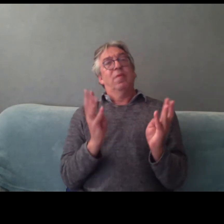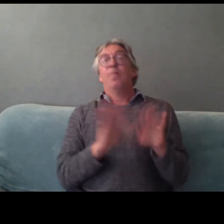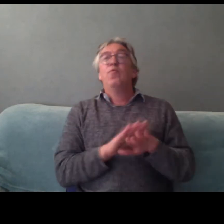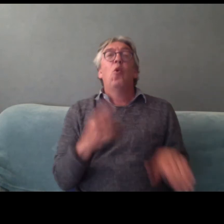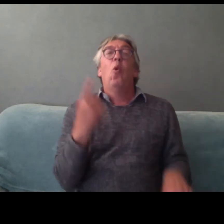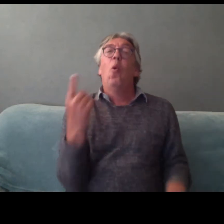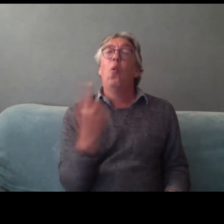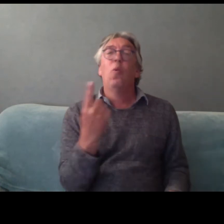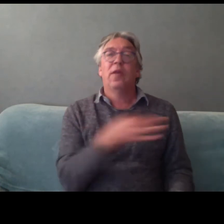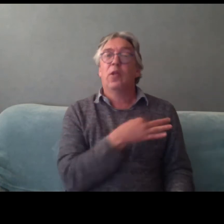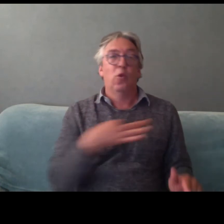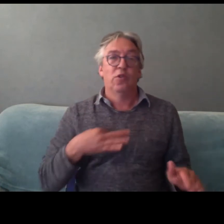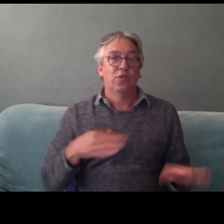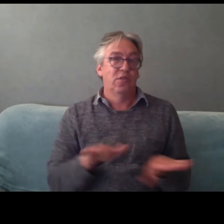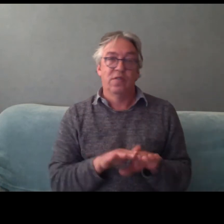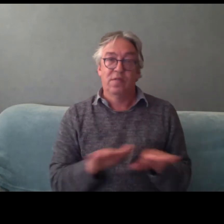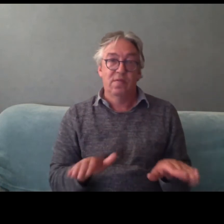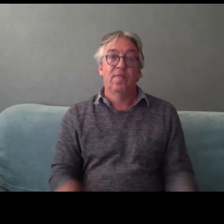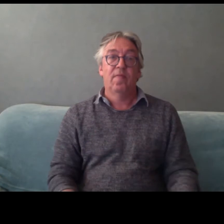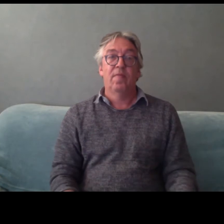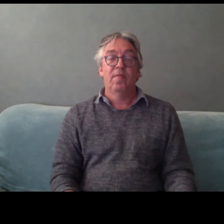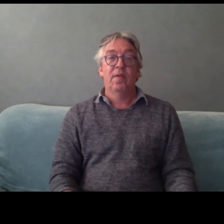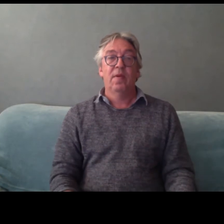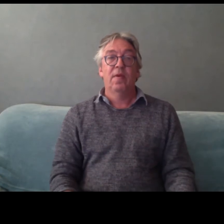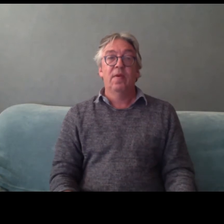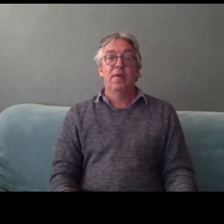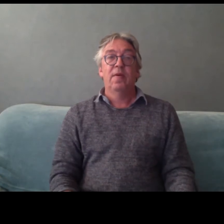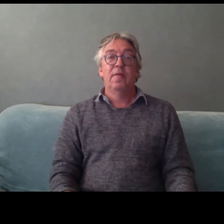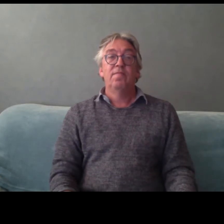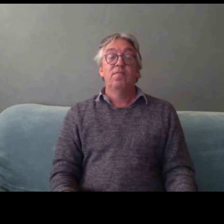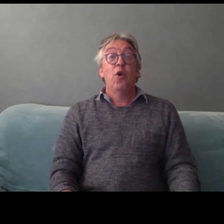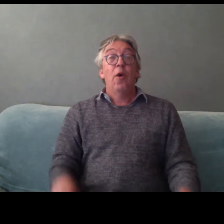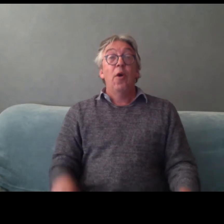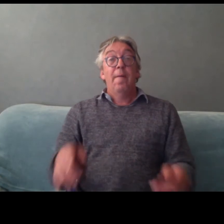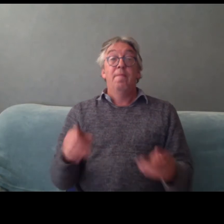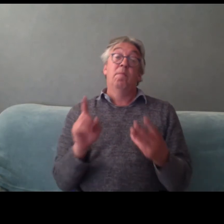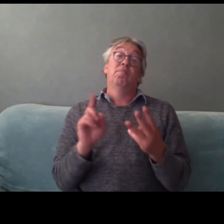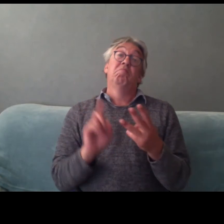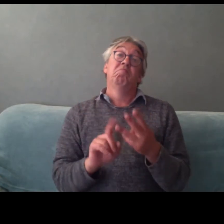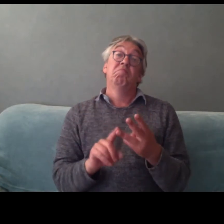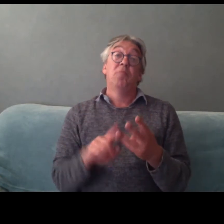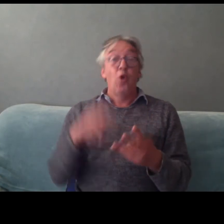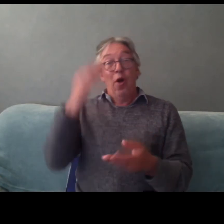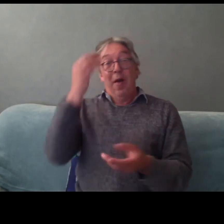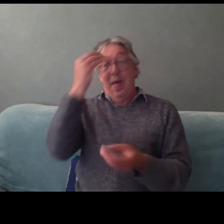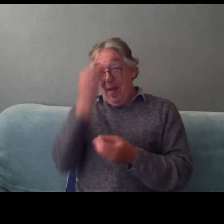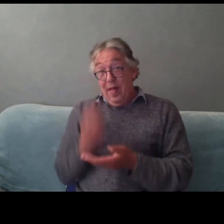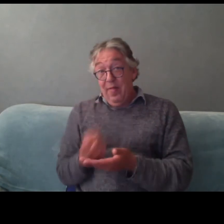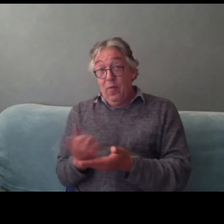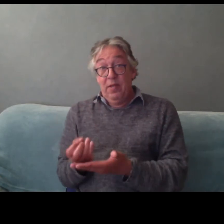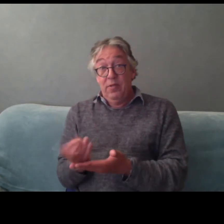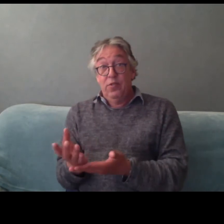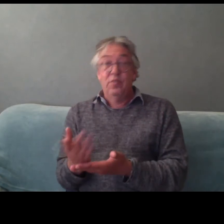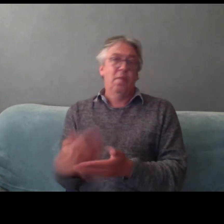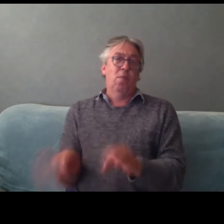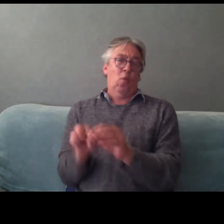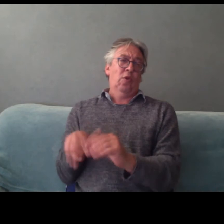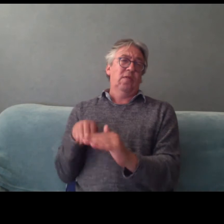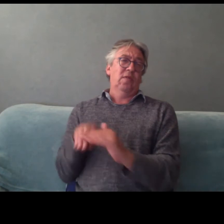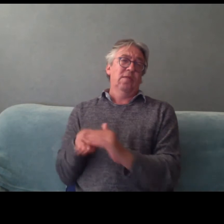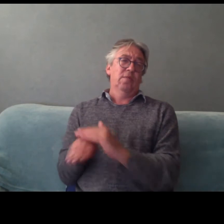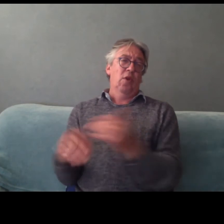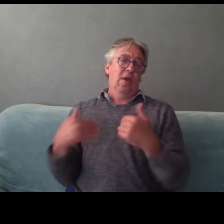And providing accessible information, as we've already heard, the participation of disabled people, and